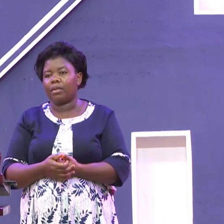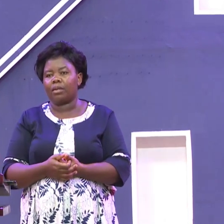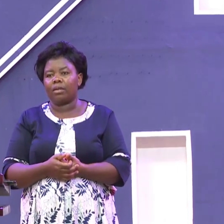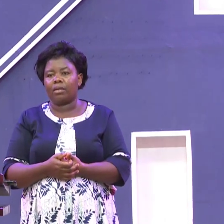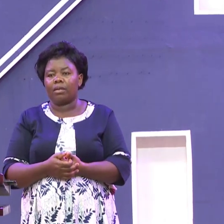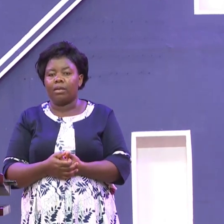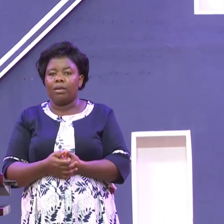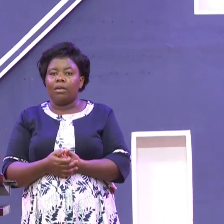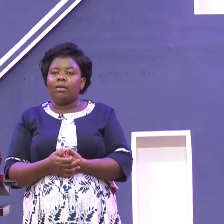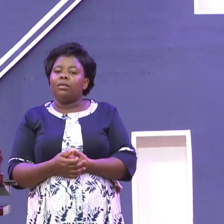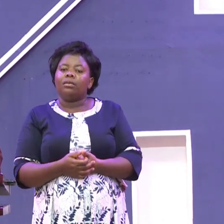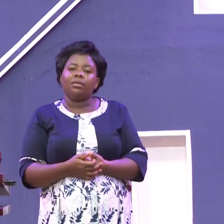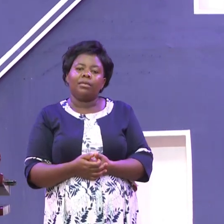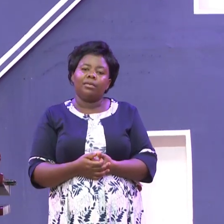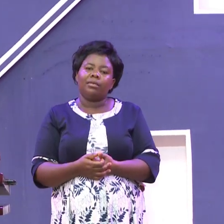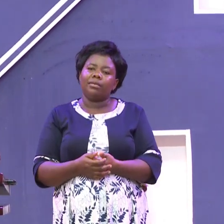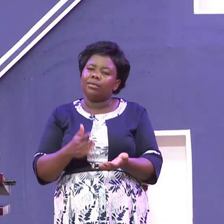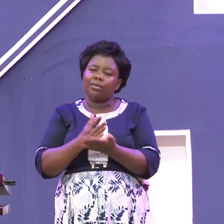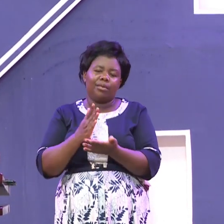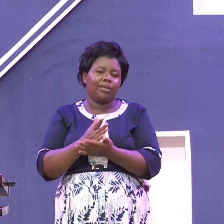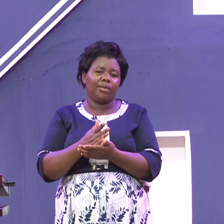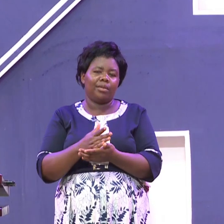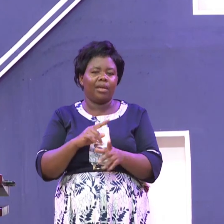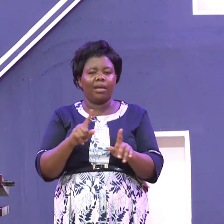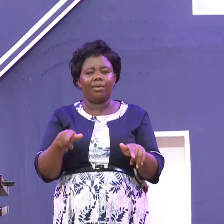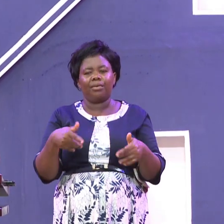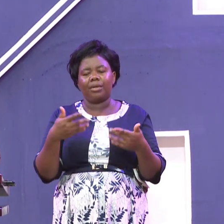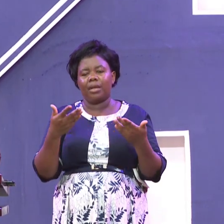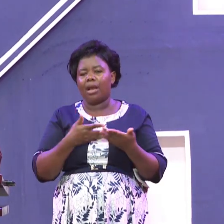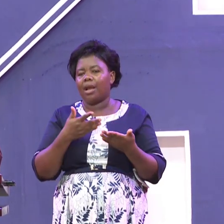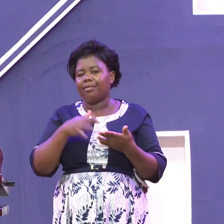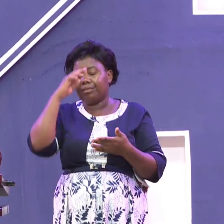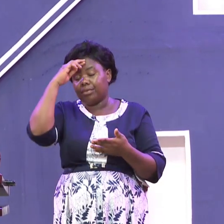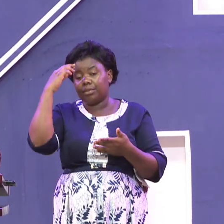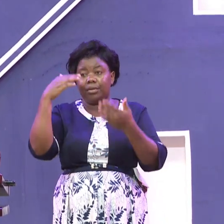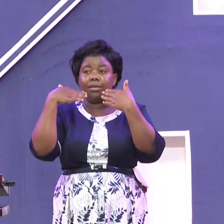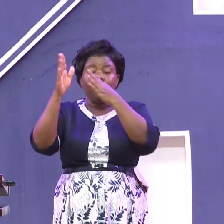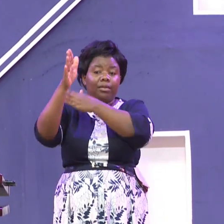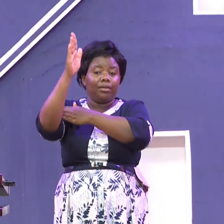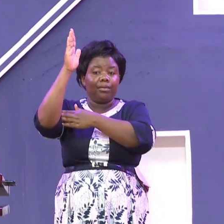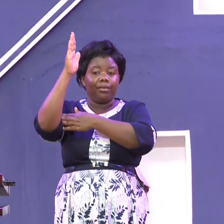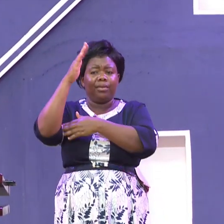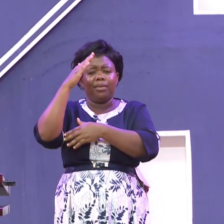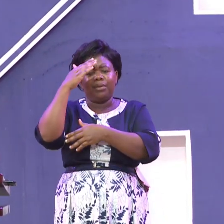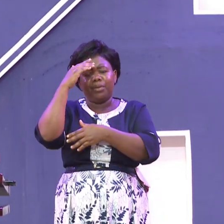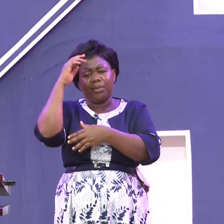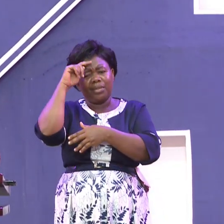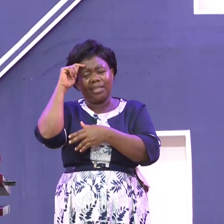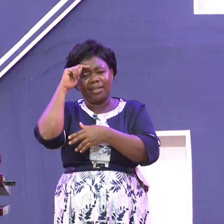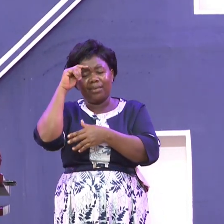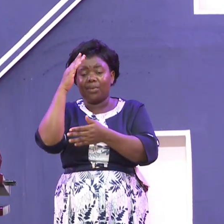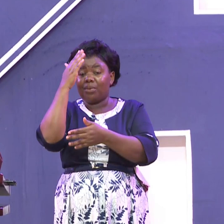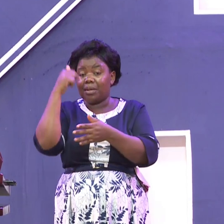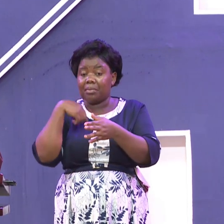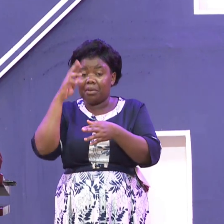Era tetulina nsonga ya kwebaliza Mukama. Really, don't we have a reason to thank God? Mulowooza lwaki mbajjukiza ebyo? Why do you